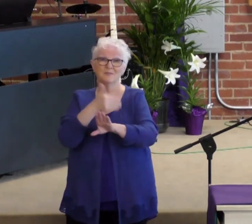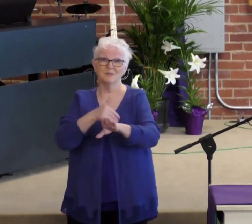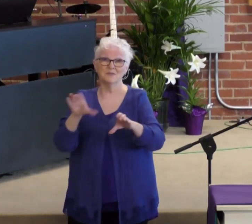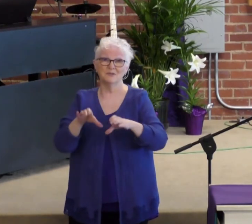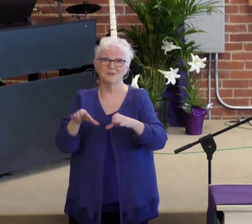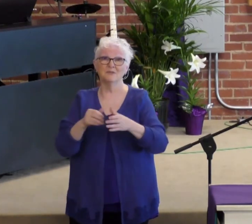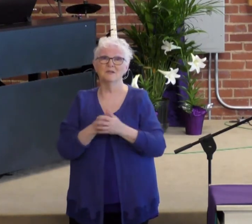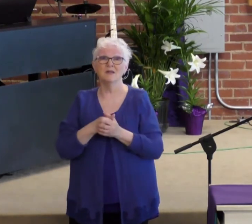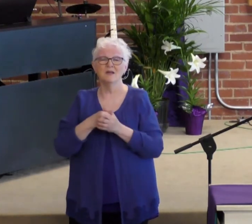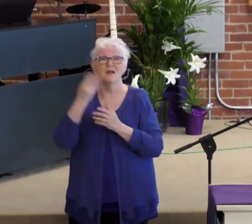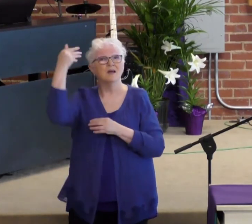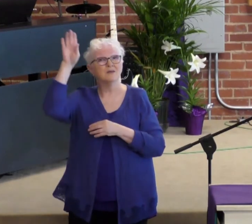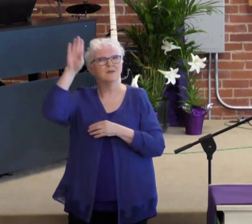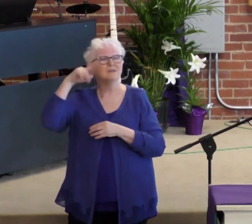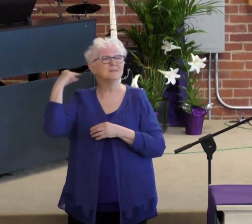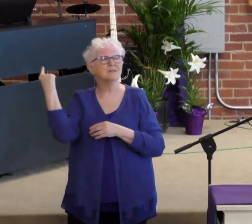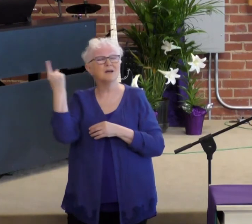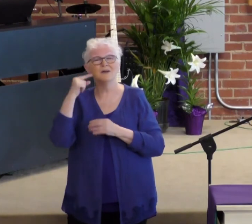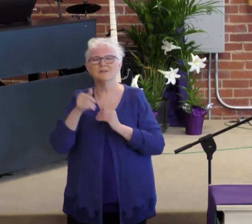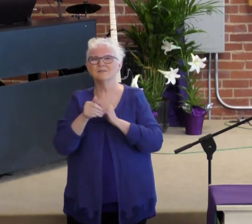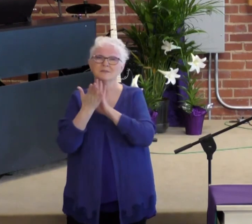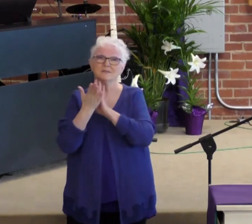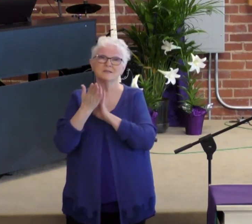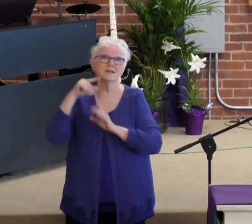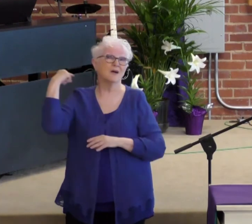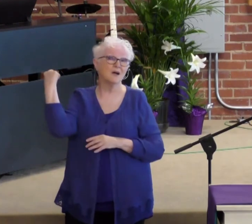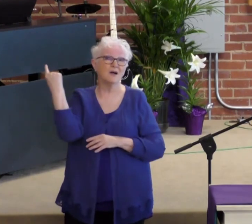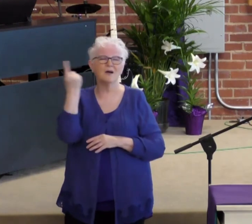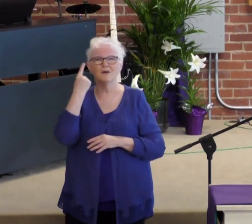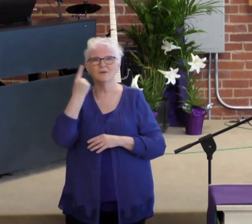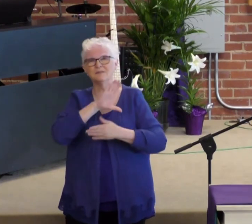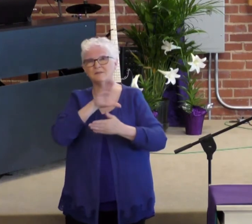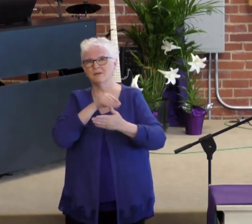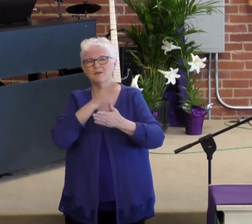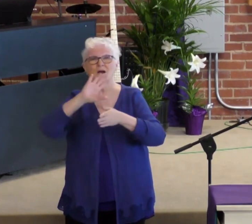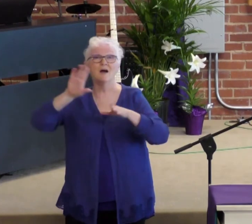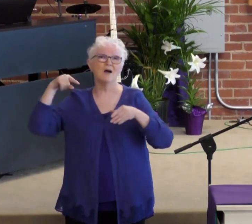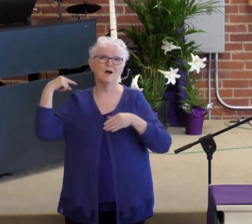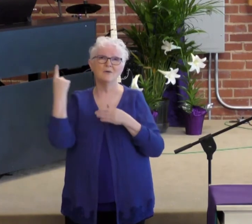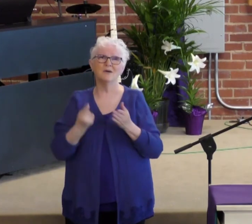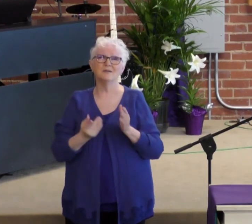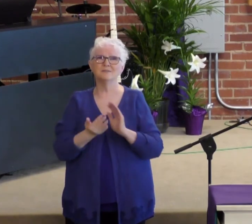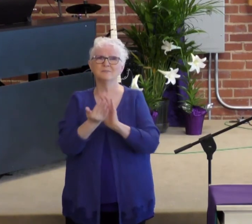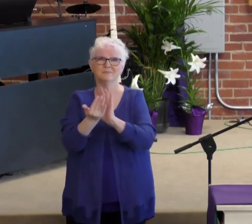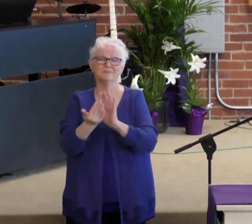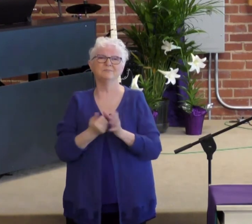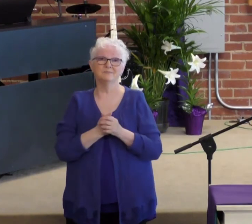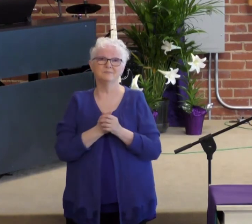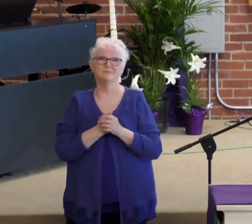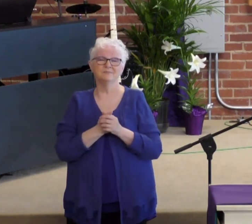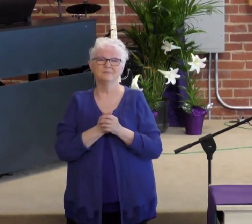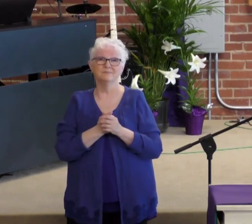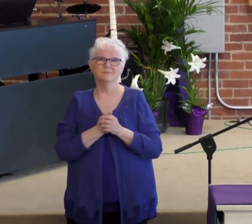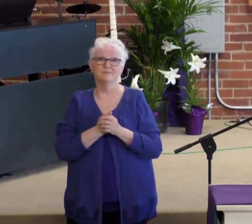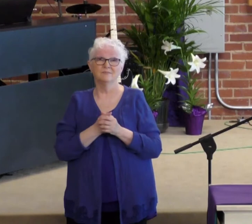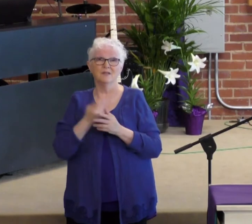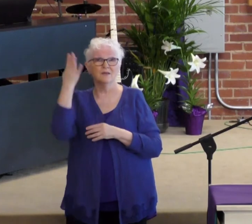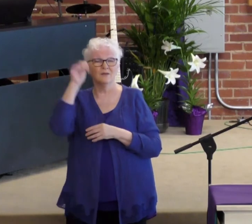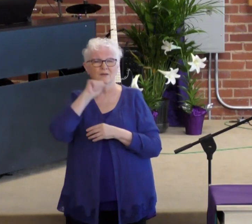is omnipotent. God did not condemn them or even ask them,